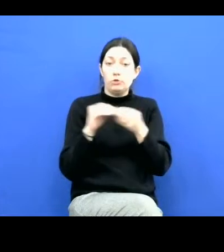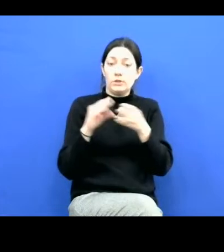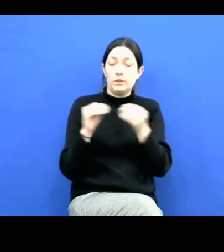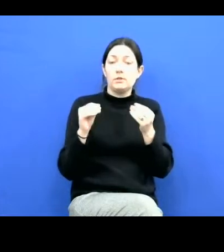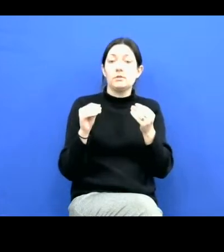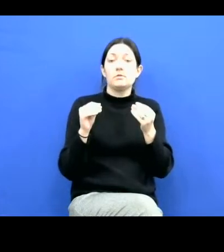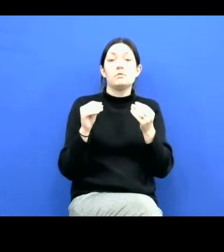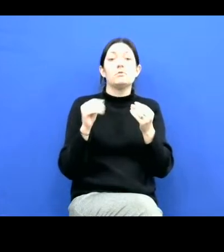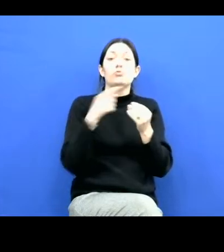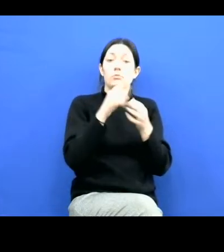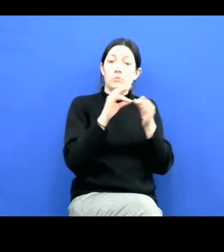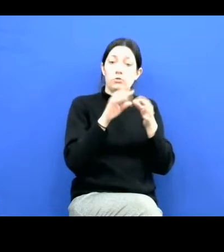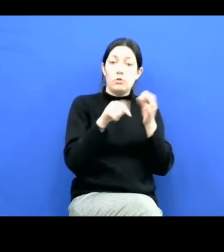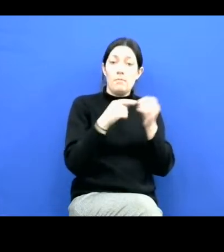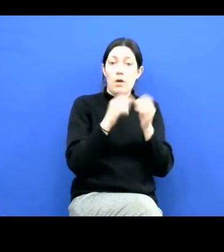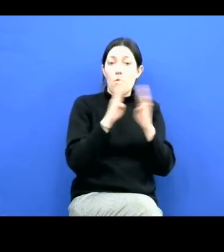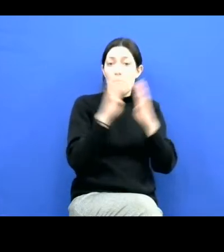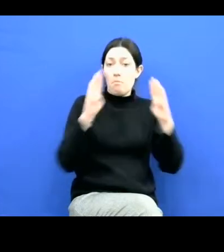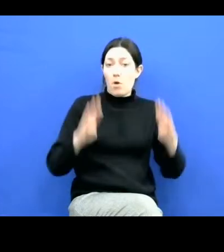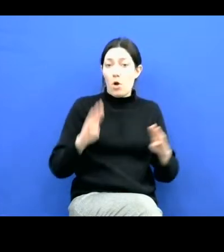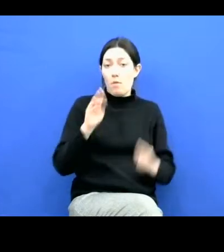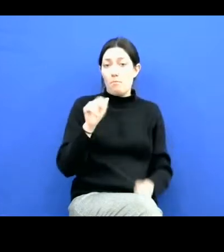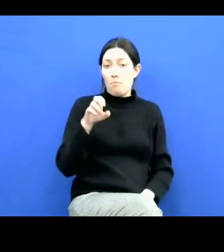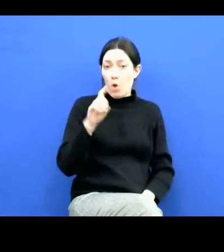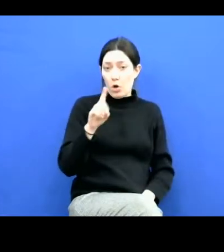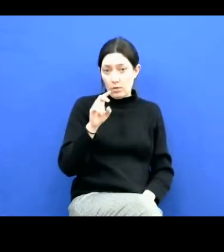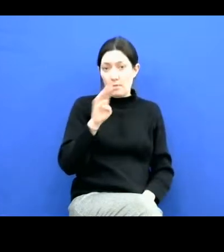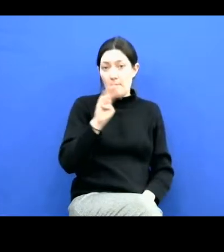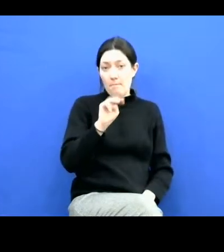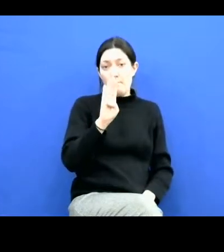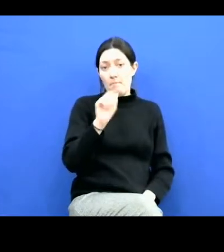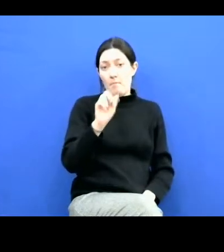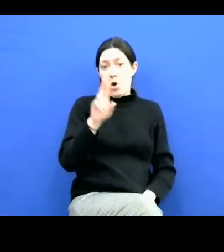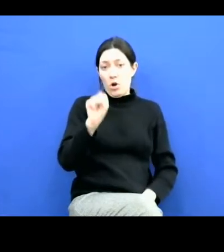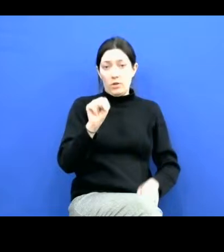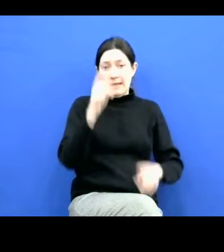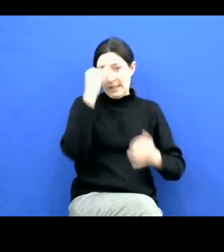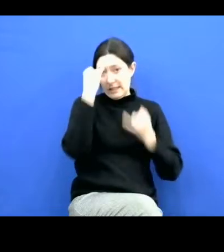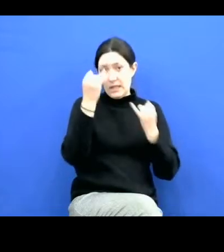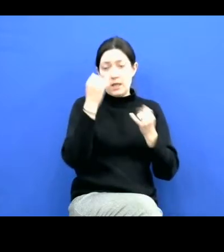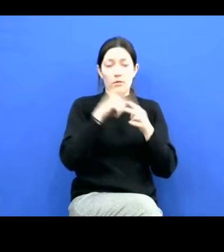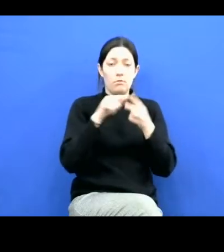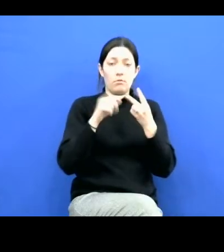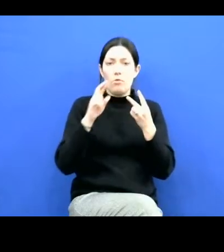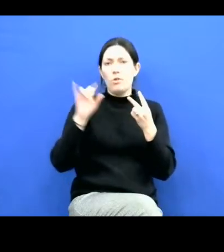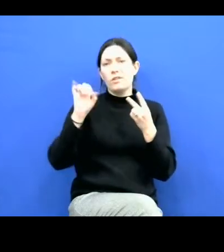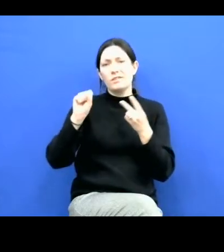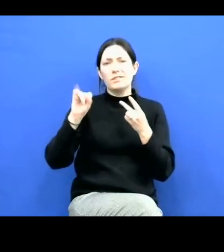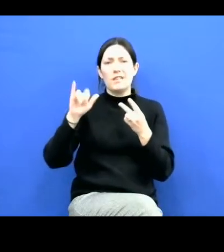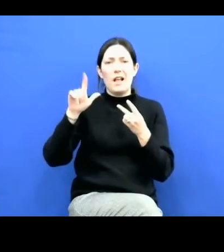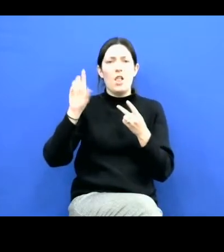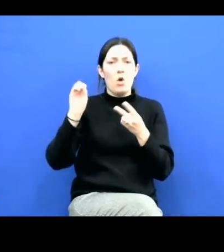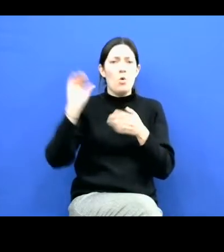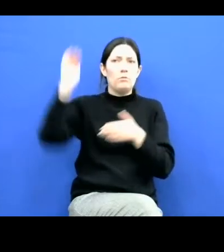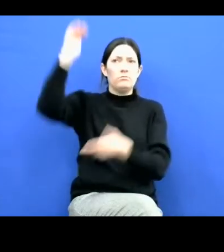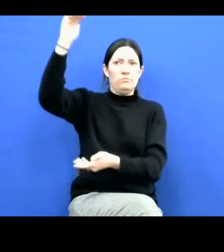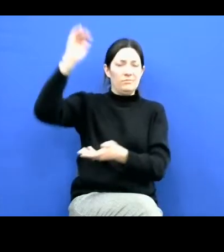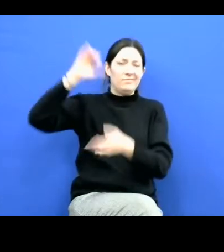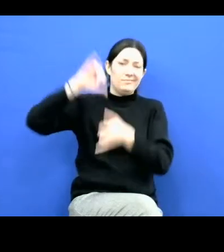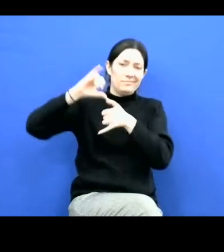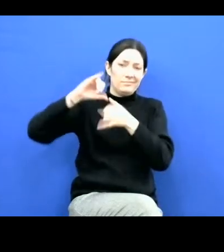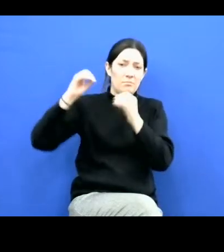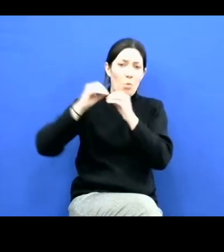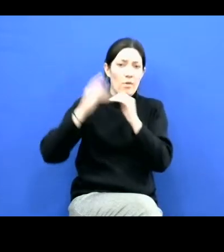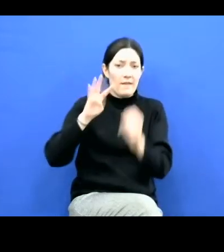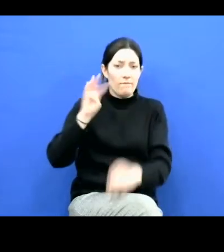think the barn idea, I know the barns are higher than 40 feet if they're in the area, so that's, or a silo. So, we'll get there. He kind of